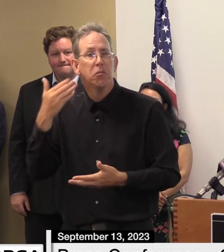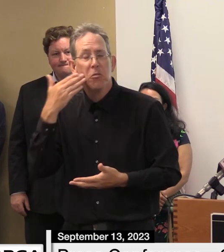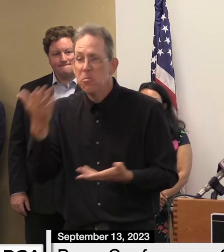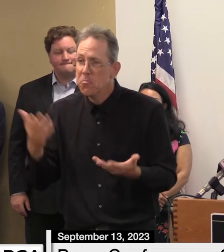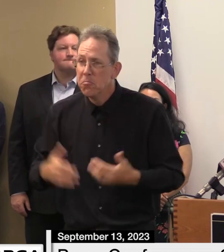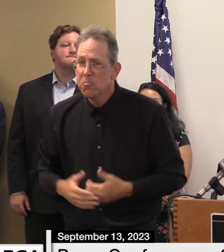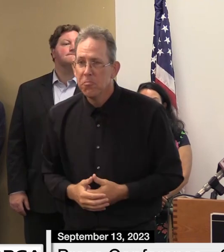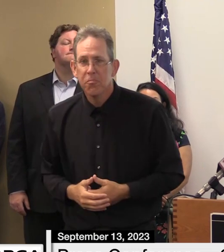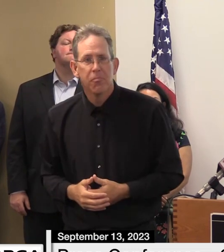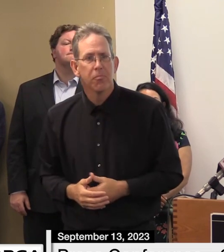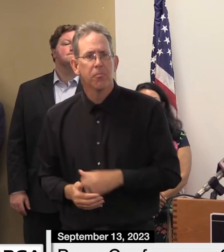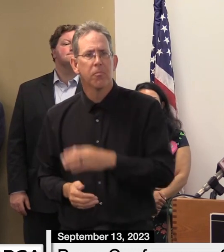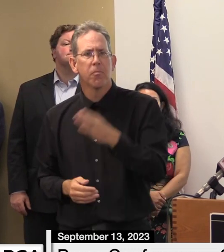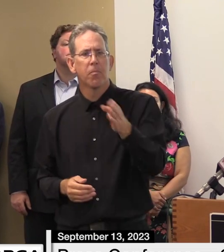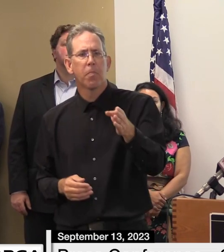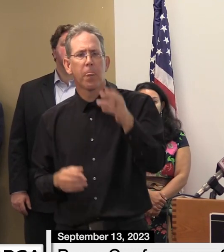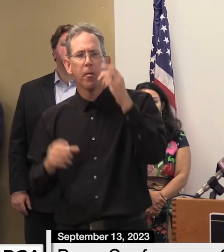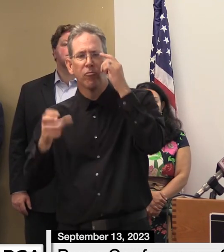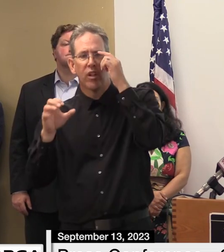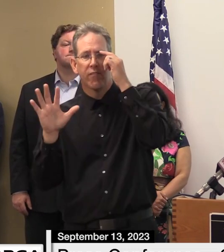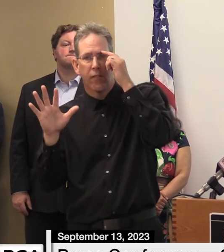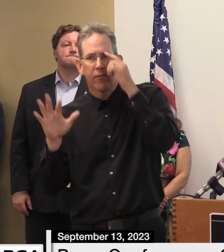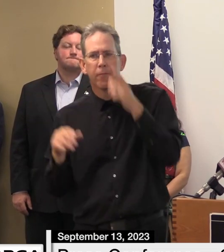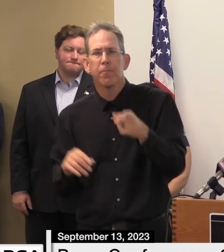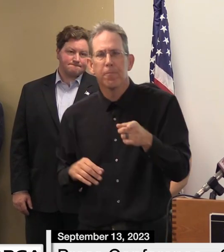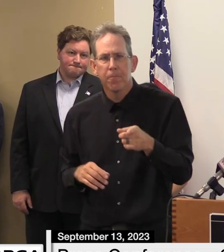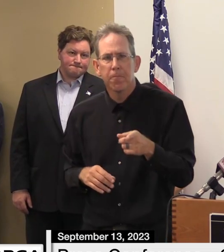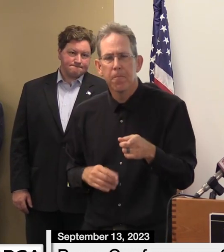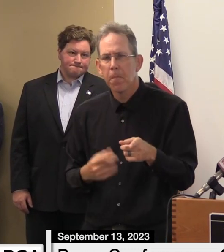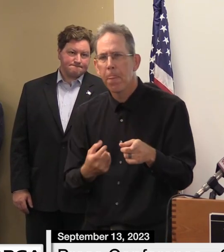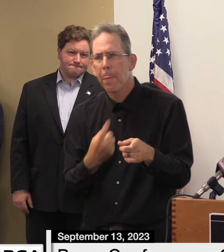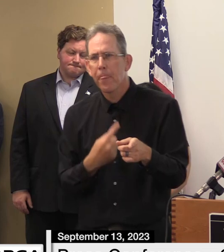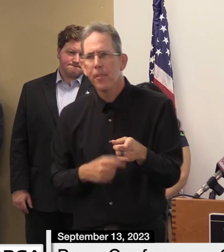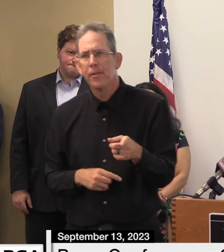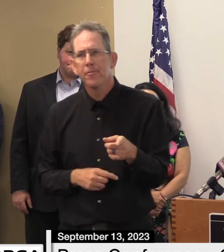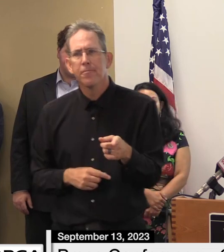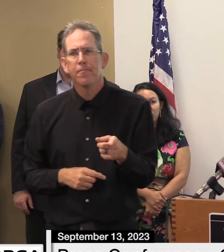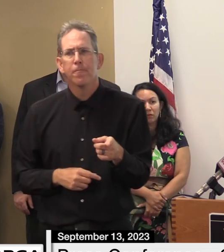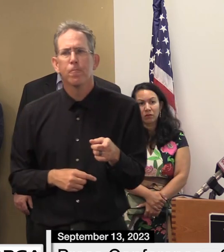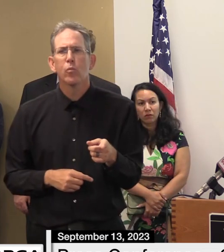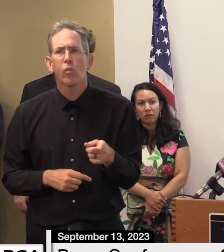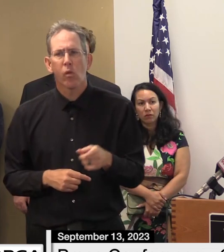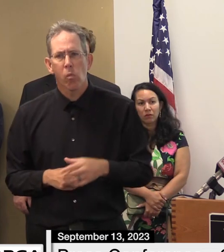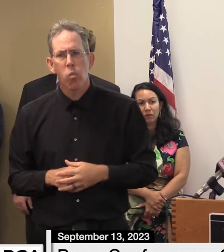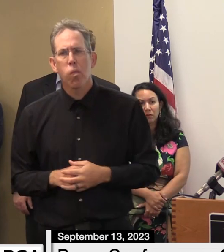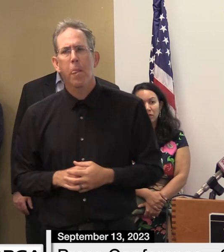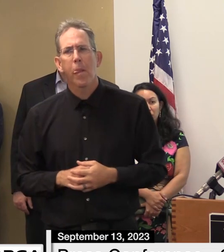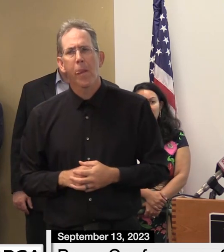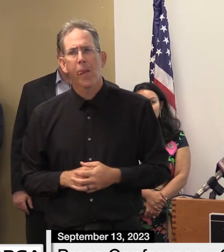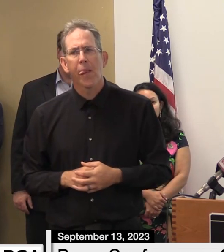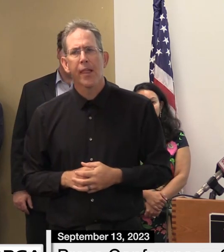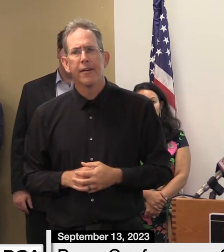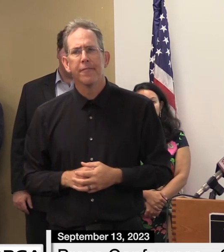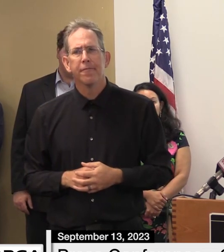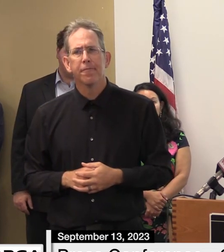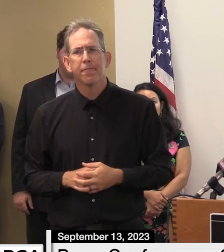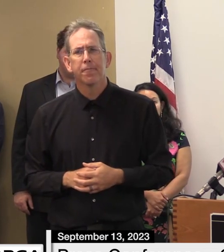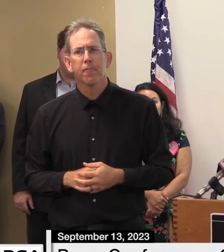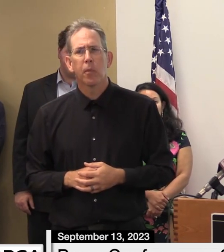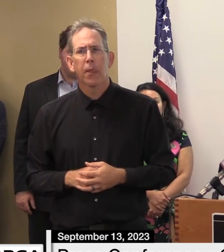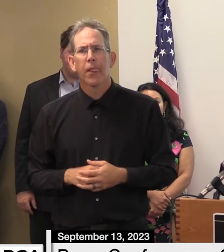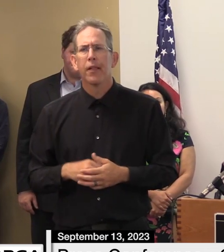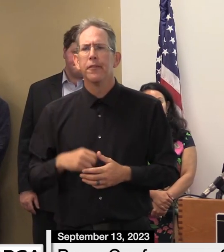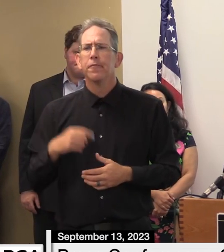This morning down in Washington, Senator Sanders and some other representatives and senators introduced legislation to extend the Child Care Stabilization Act,